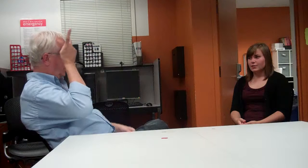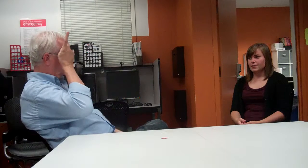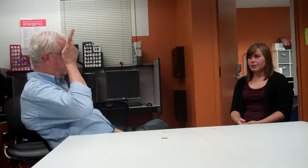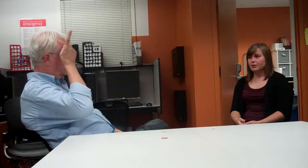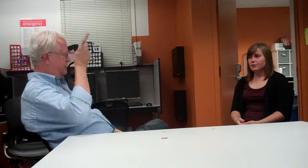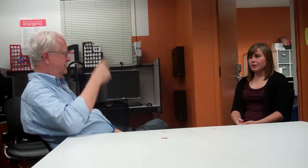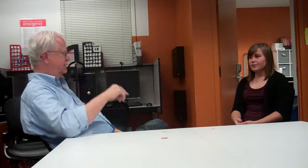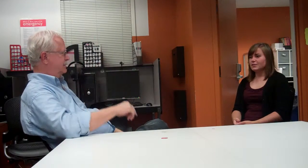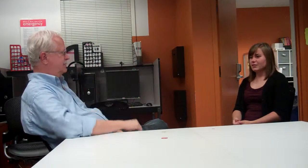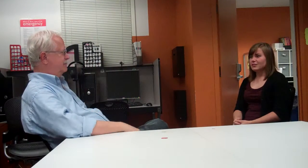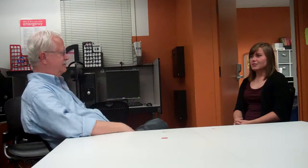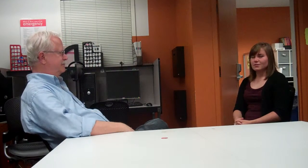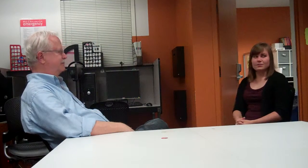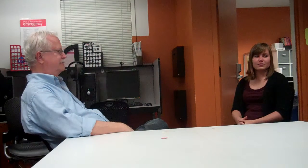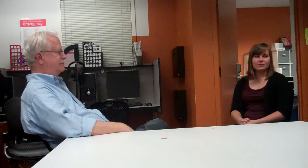My old girlfriend lived in Dallas.